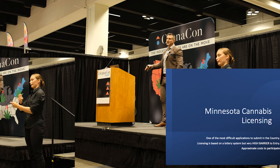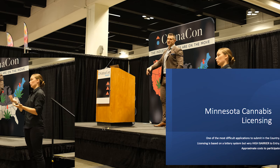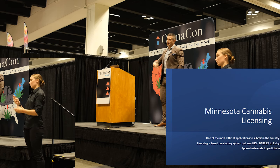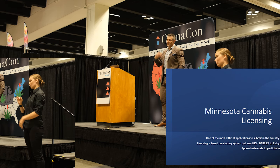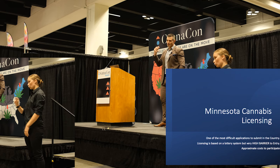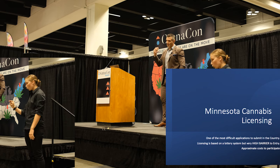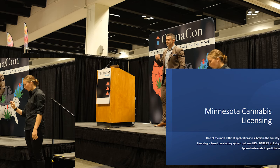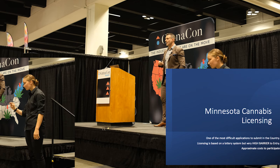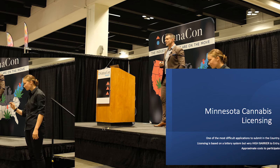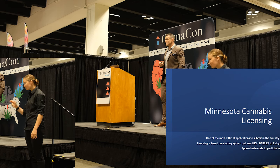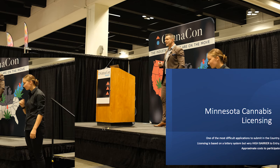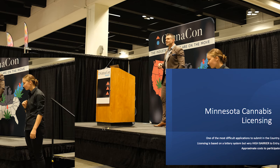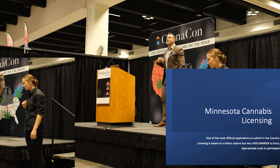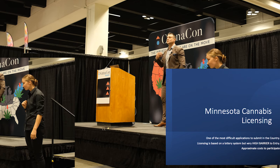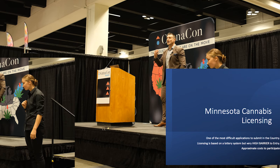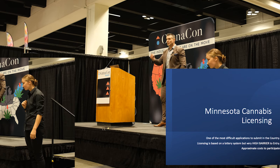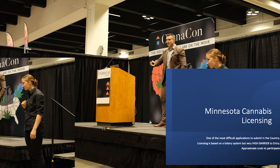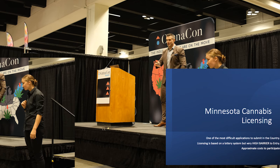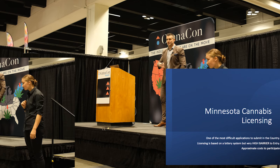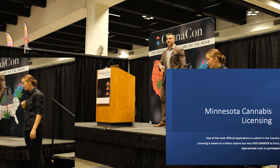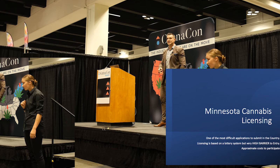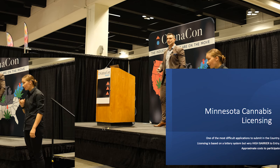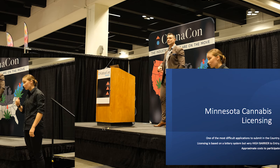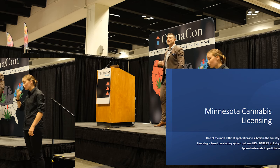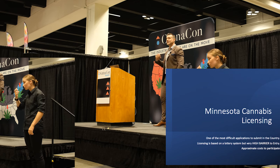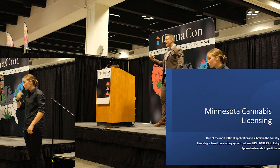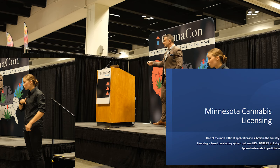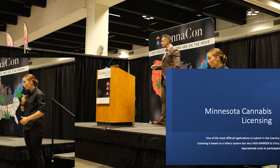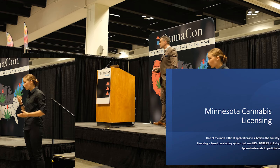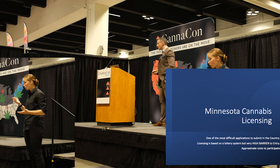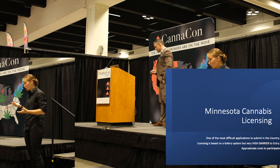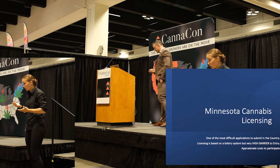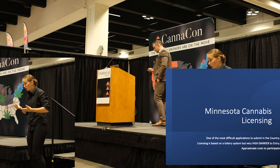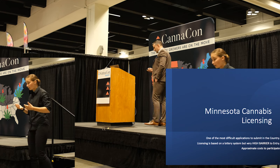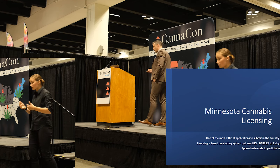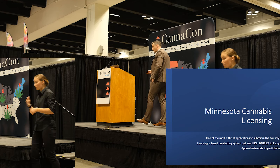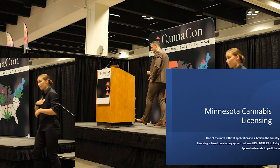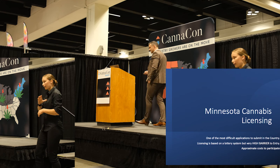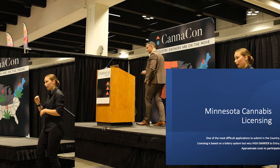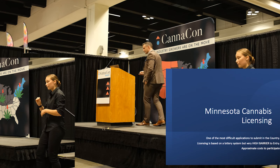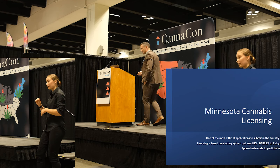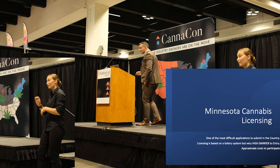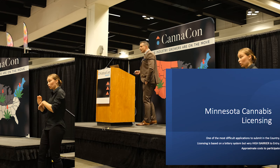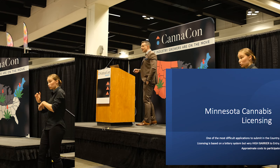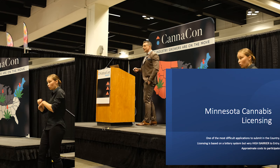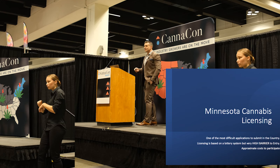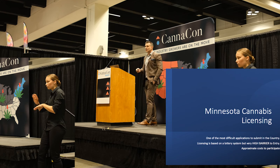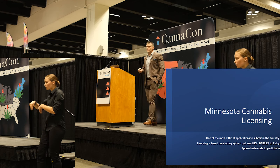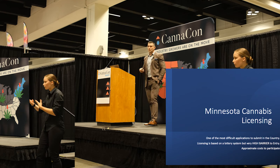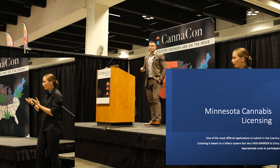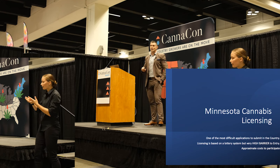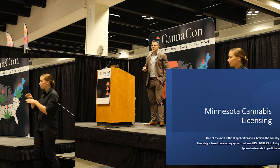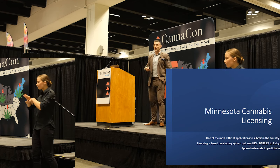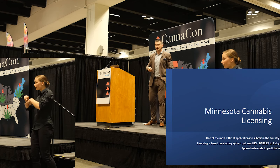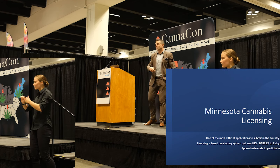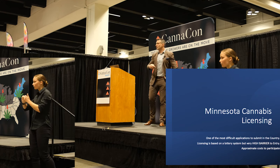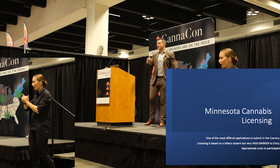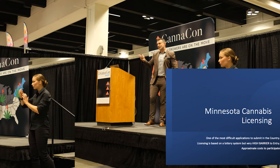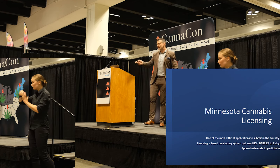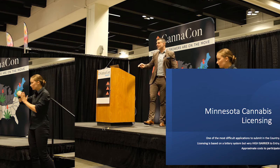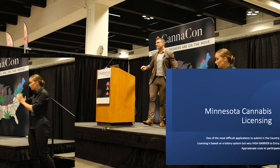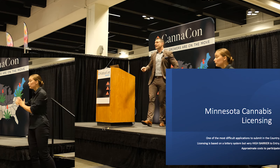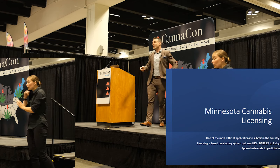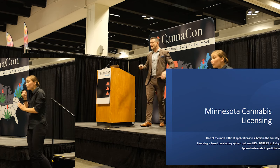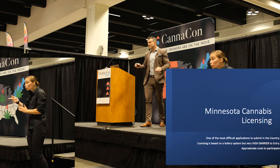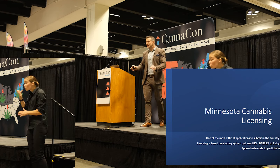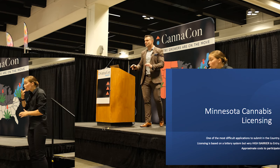Which again is great for companies like us. That's why we're here, because we provide guidance to those folks to get through that process. If you want to go at it alone, and